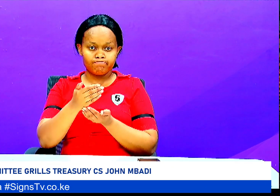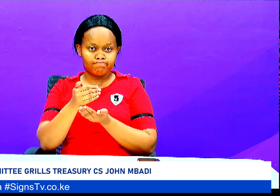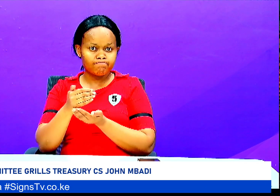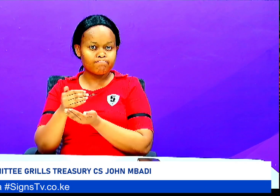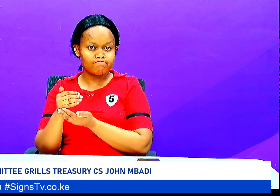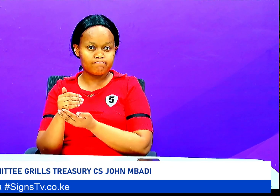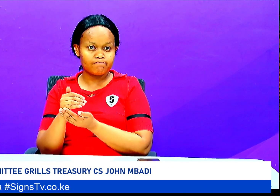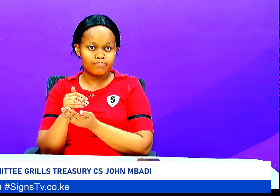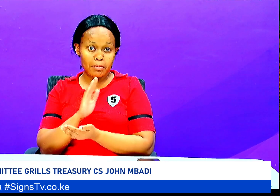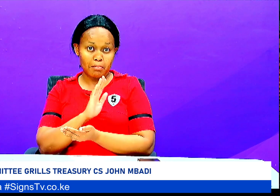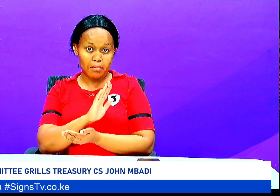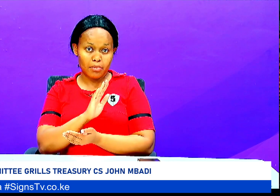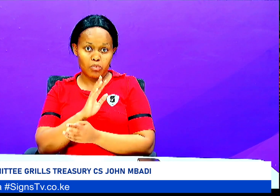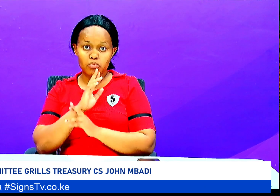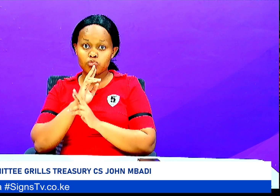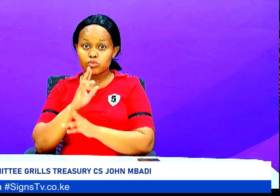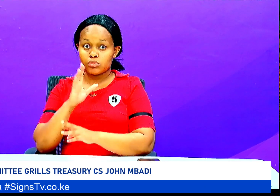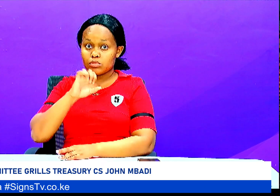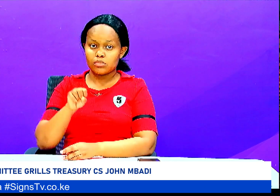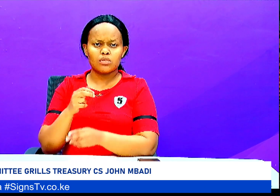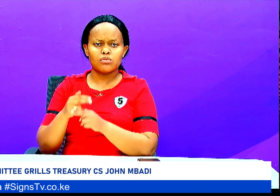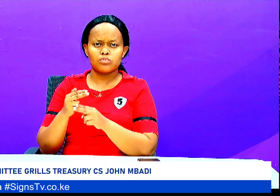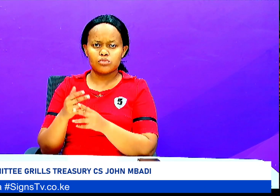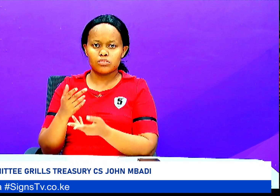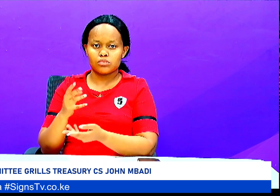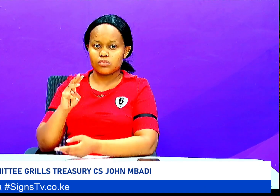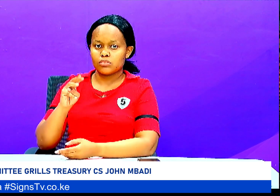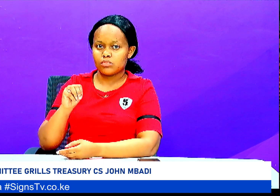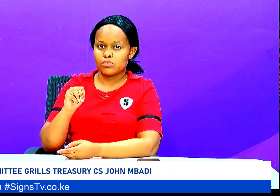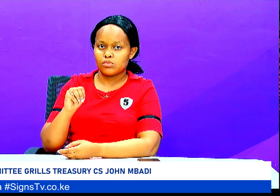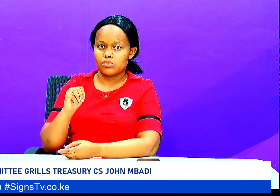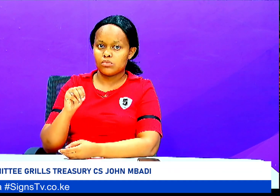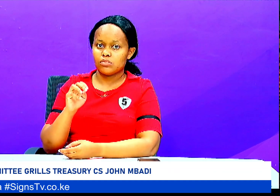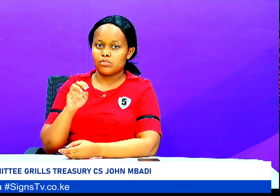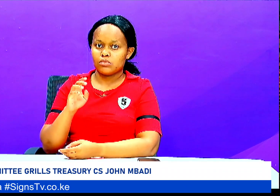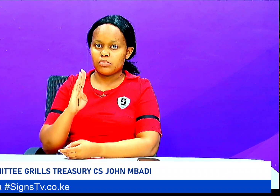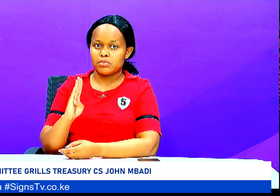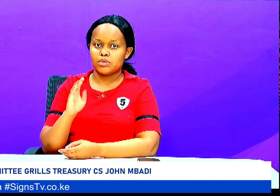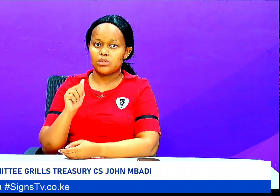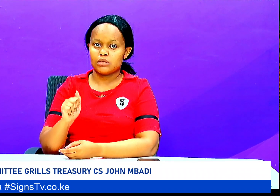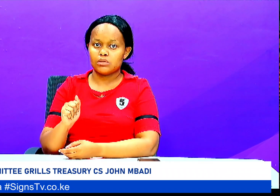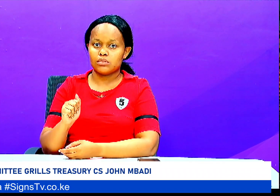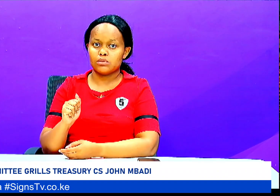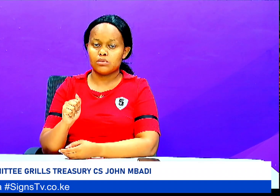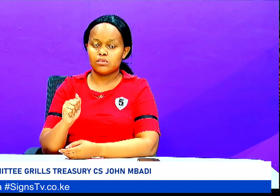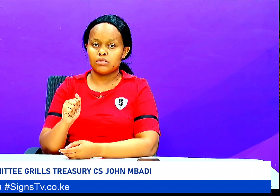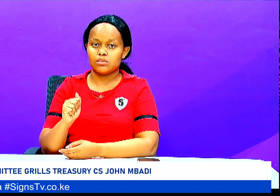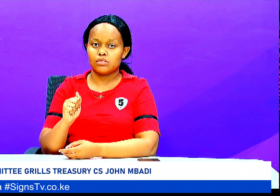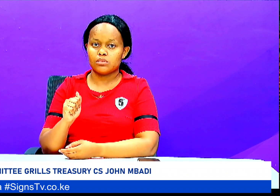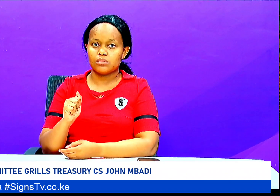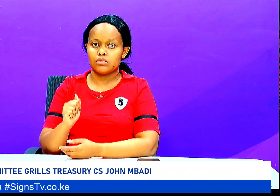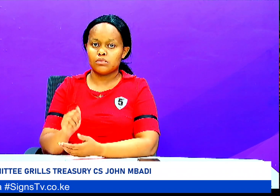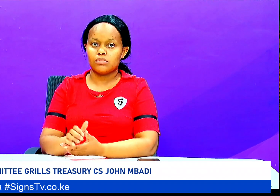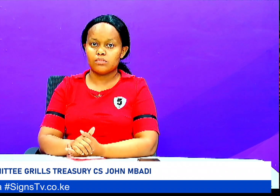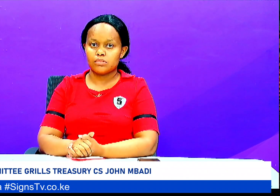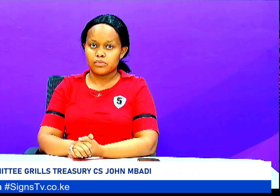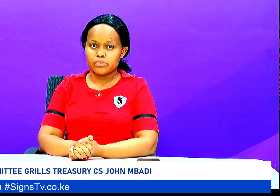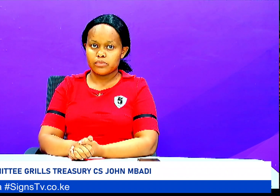clarity on the government's strategy to manage the ballooning burden of the debt.